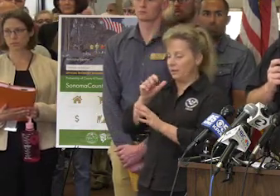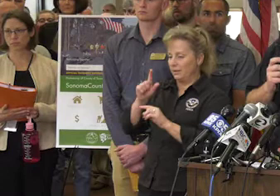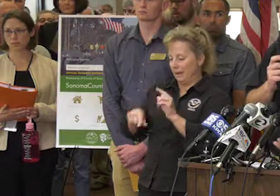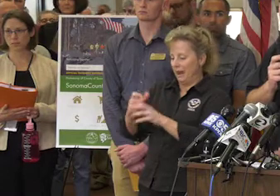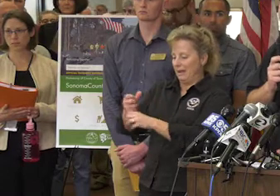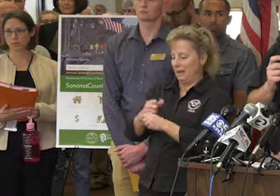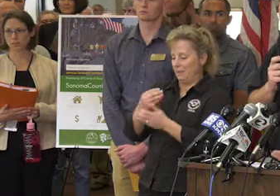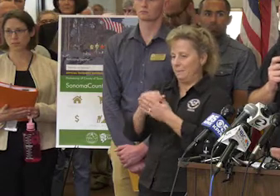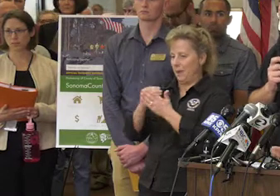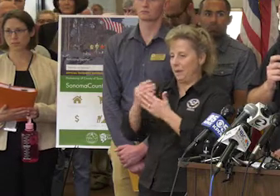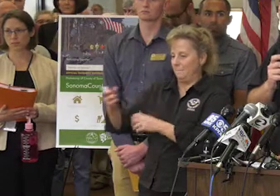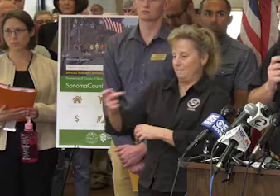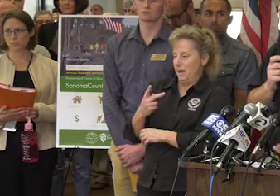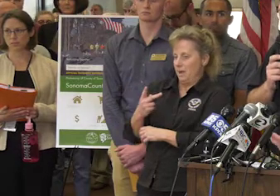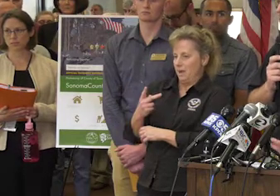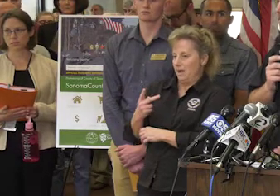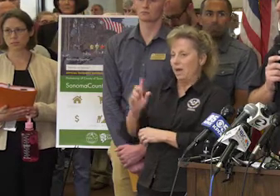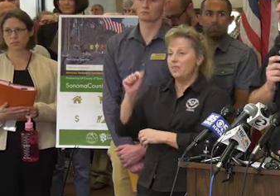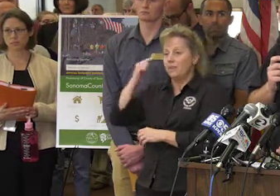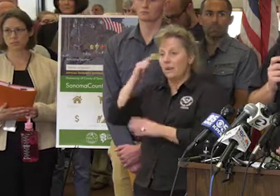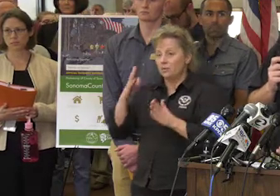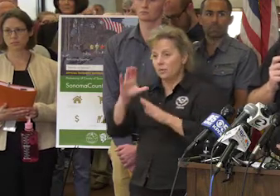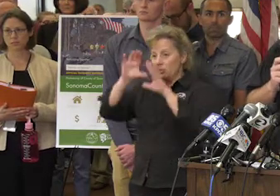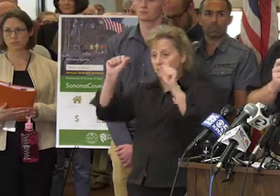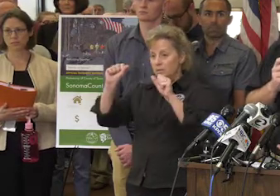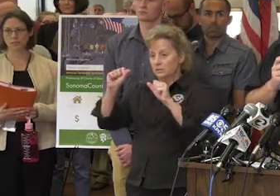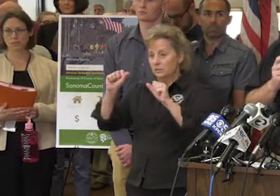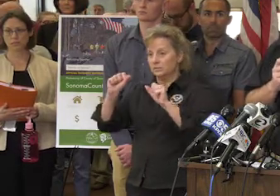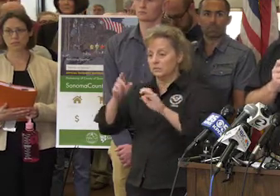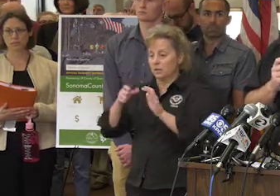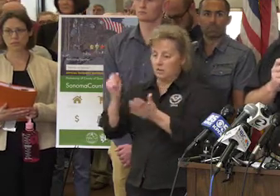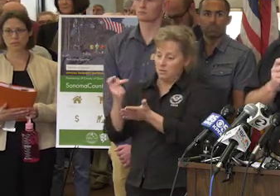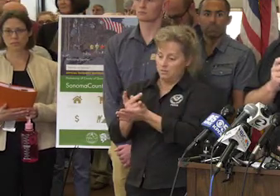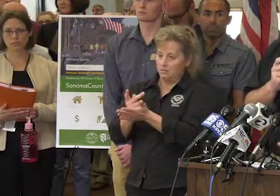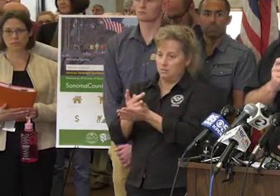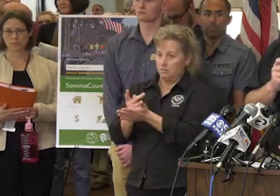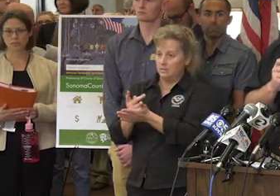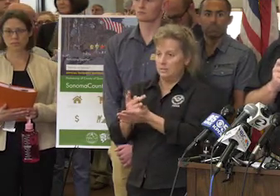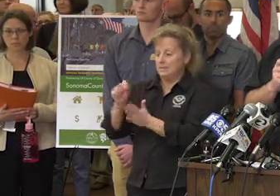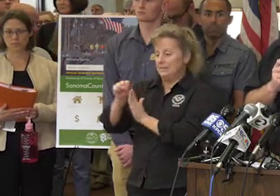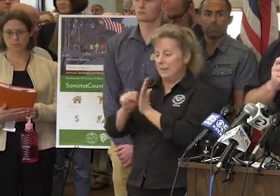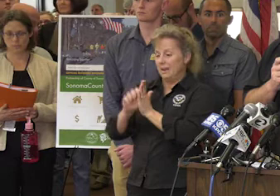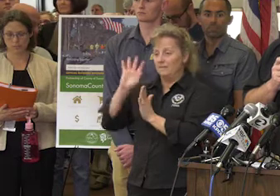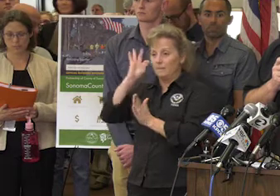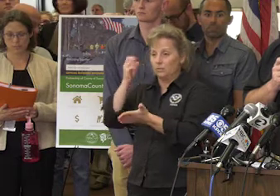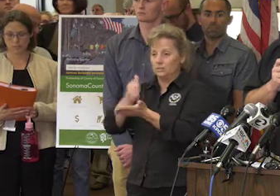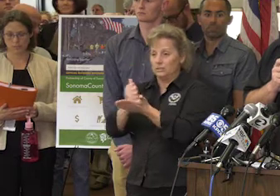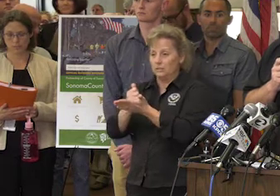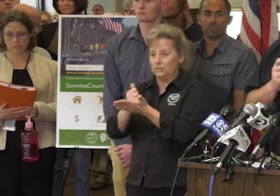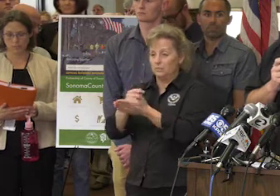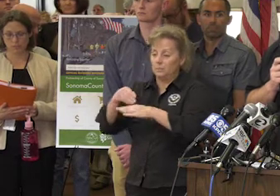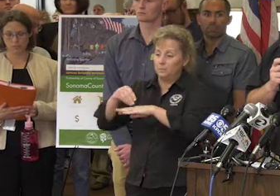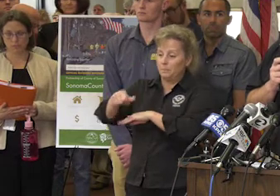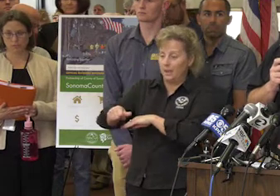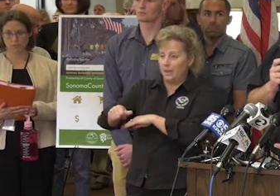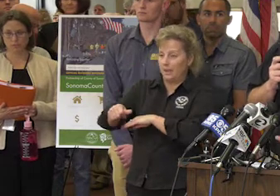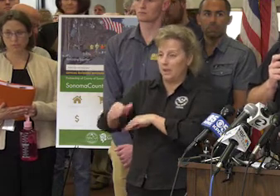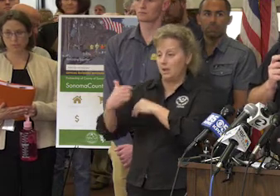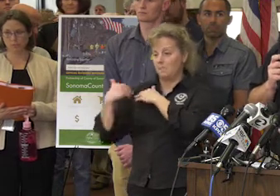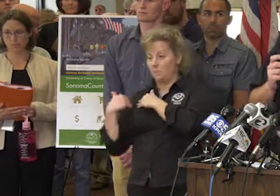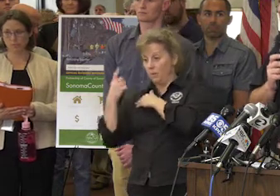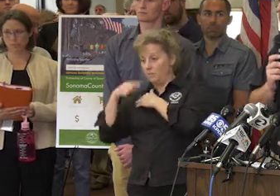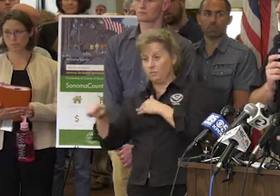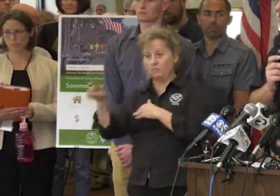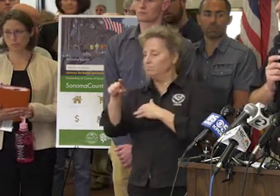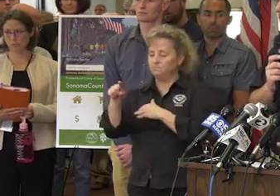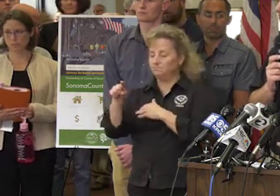and the president have authorized state and federal assistance to cover the cost of this cleanup. That cost is not going to be borne by you, and it's not